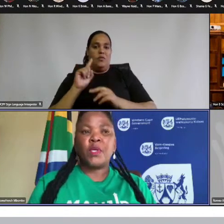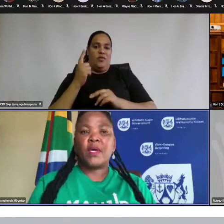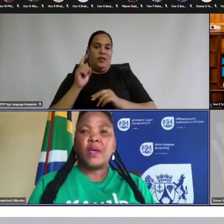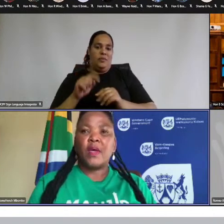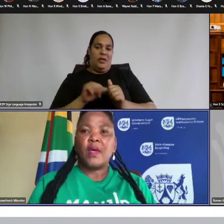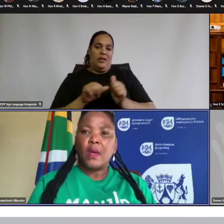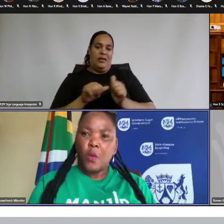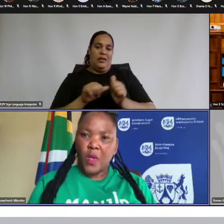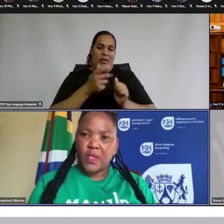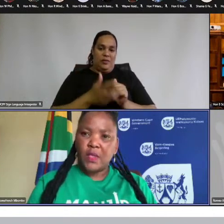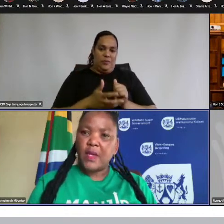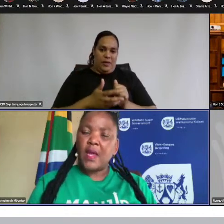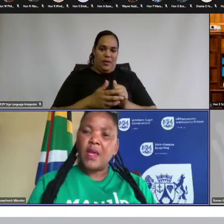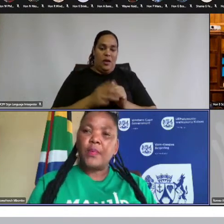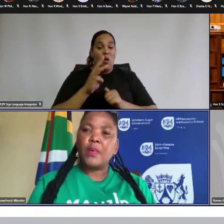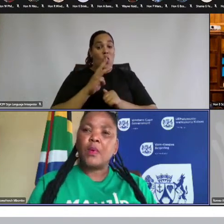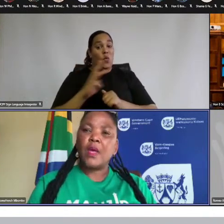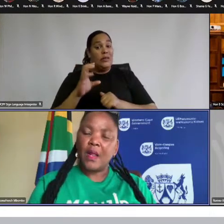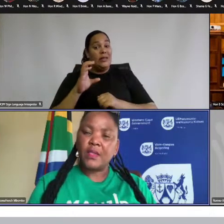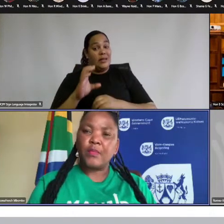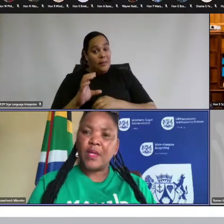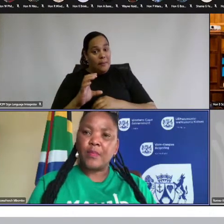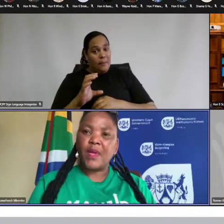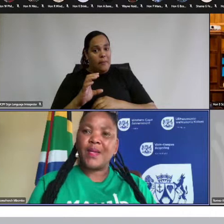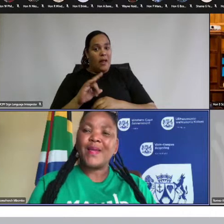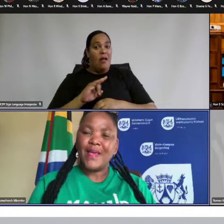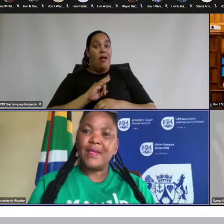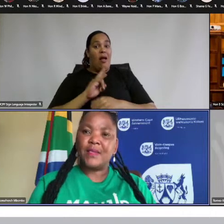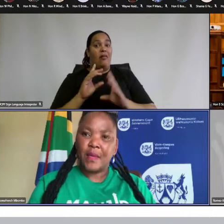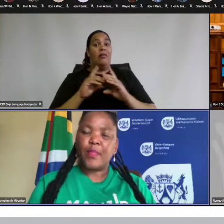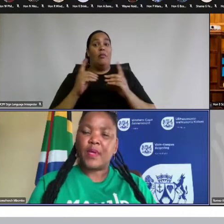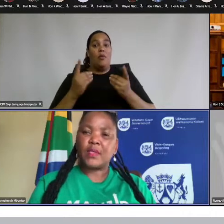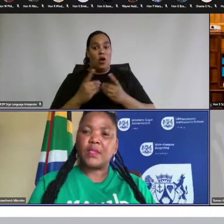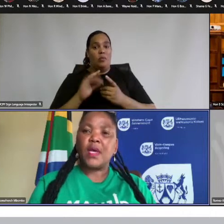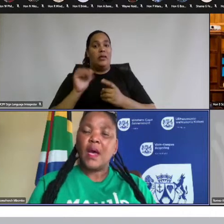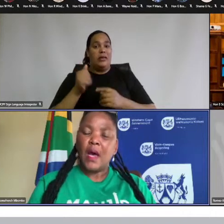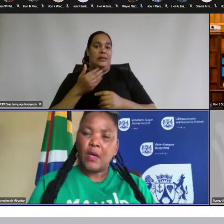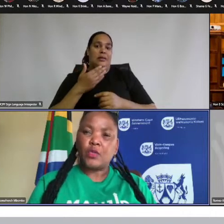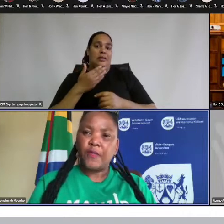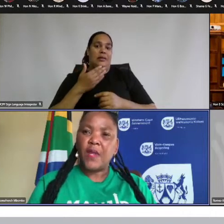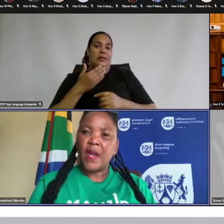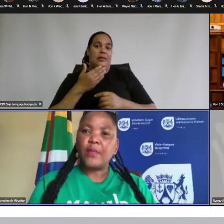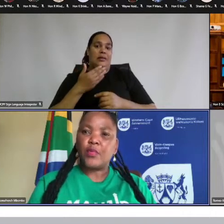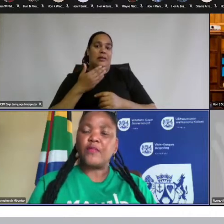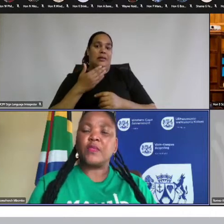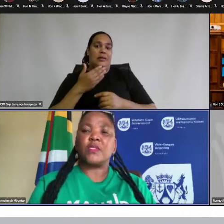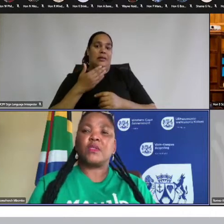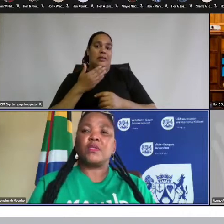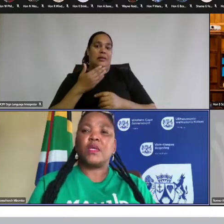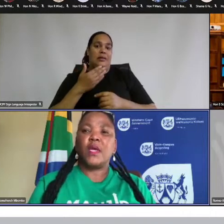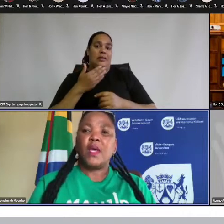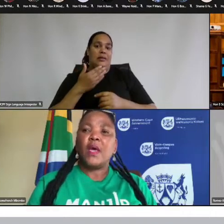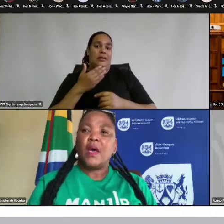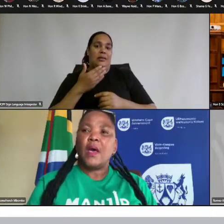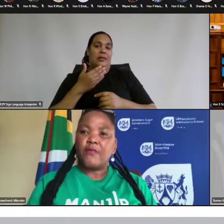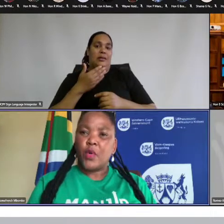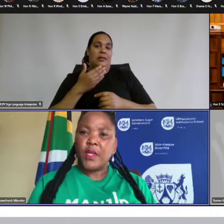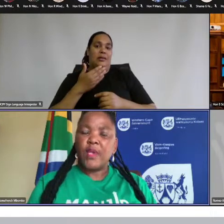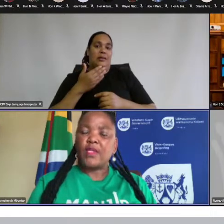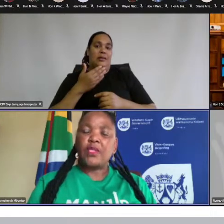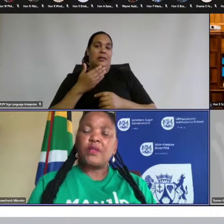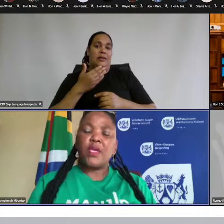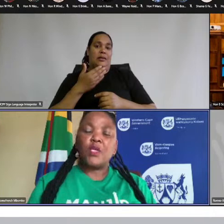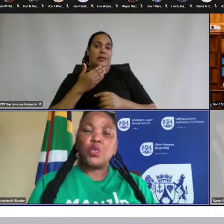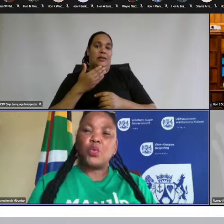Deputy Speaker. Western Cape Health Department is the best out of the 9 provinces. I've